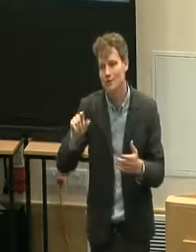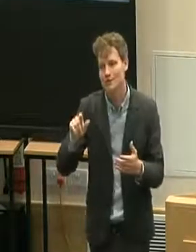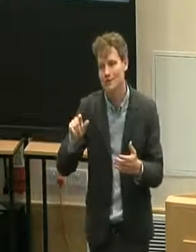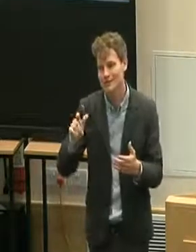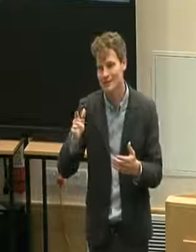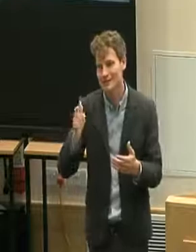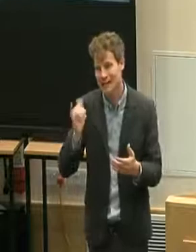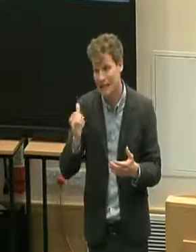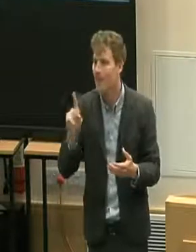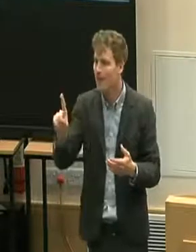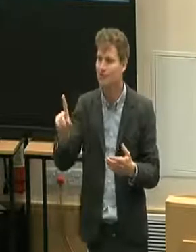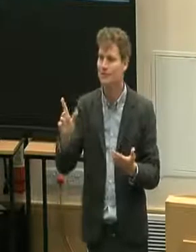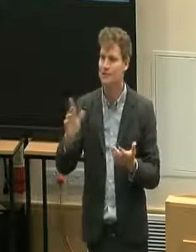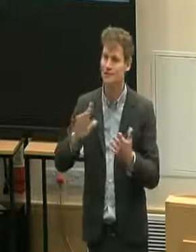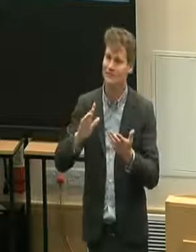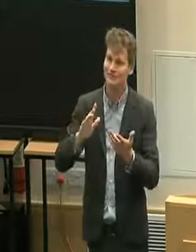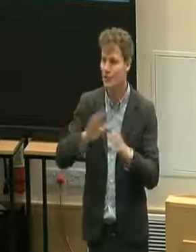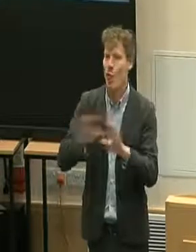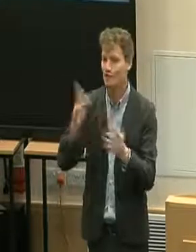So let me give it to you.